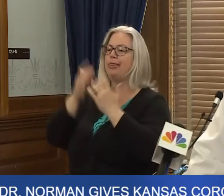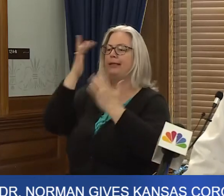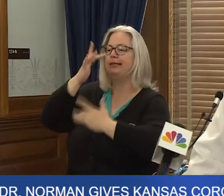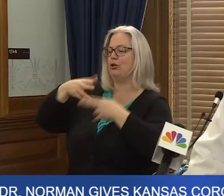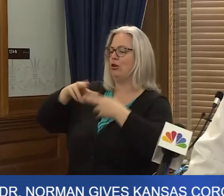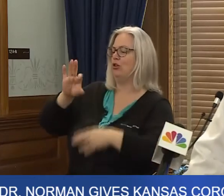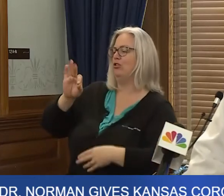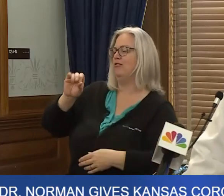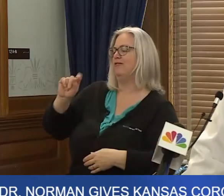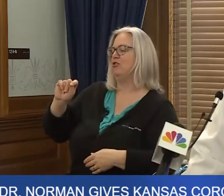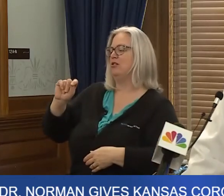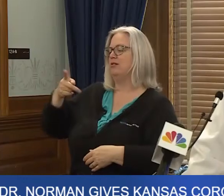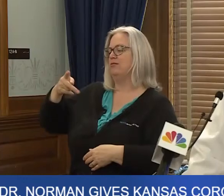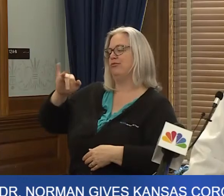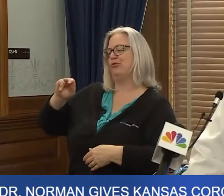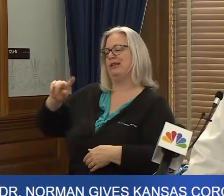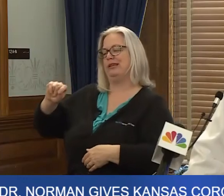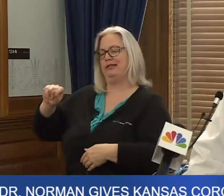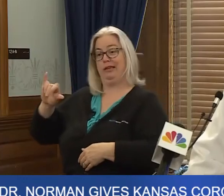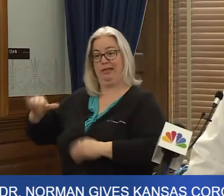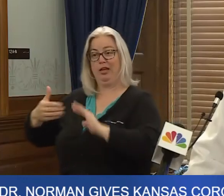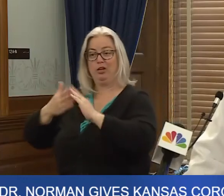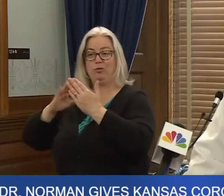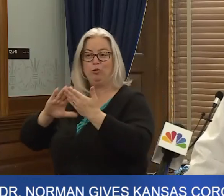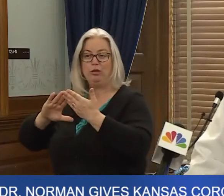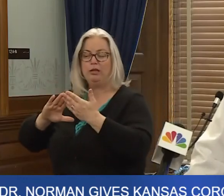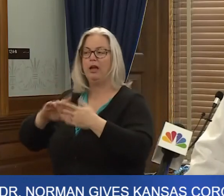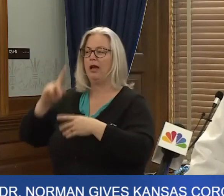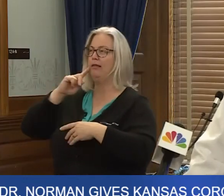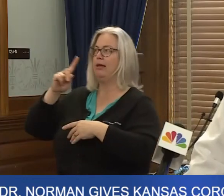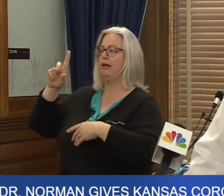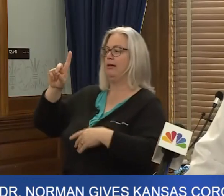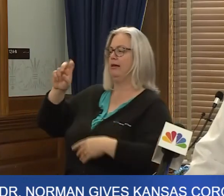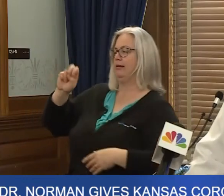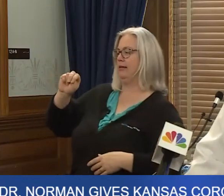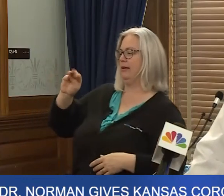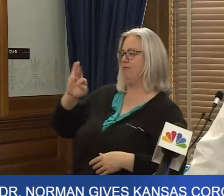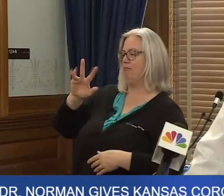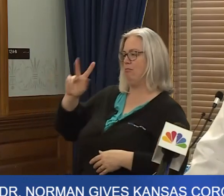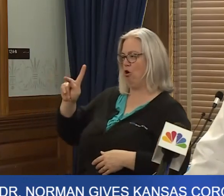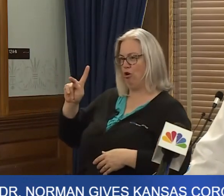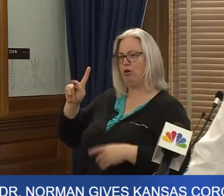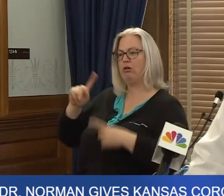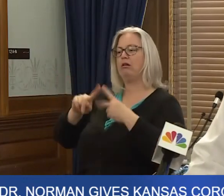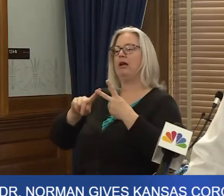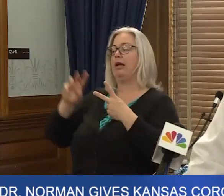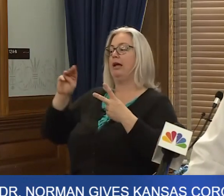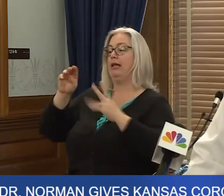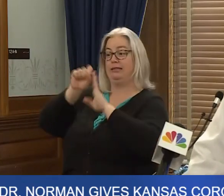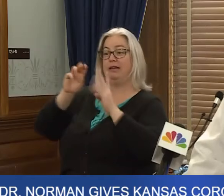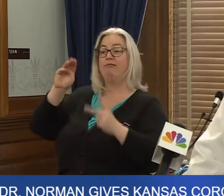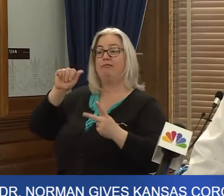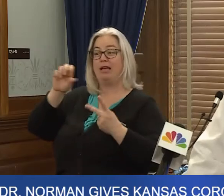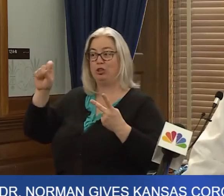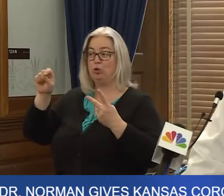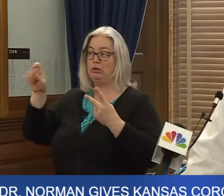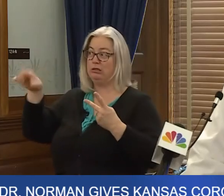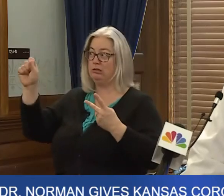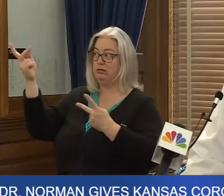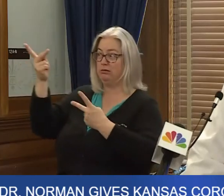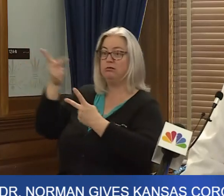will, in that community? It's been done, I believe, in Denmark, and I know for sure in Massachusetts, and the answer is yes. It